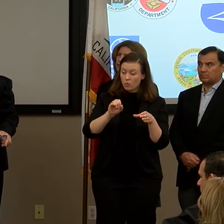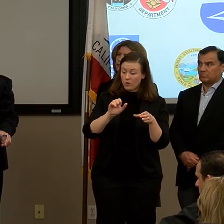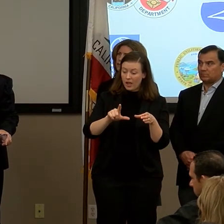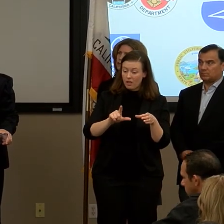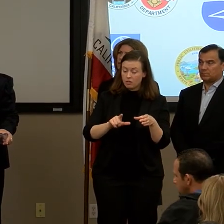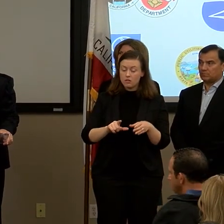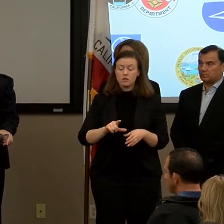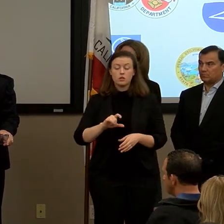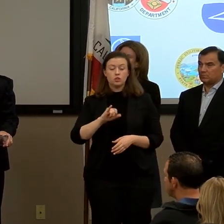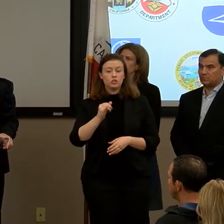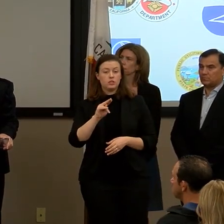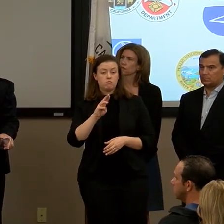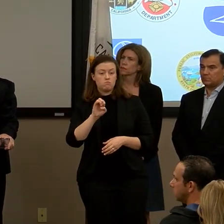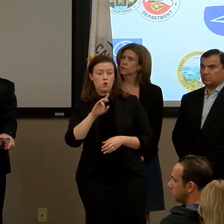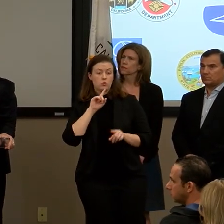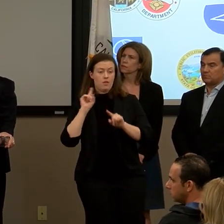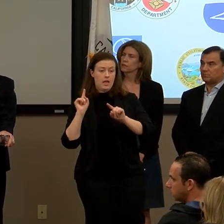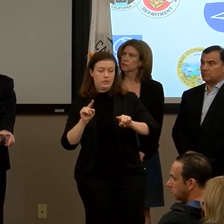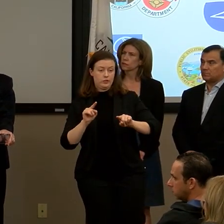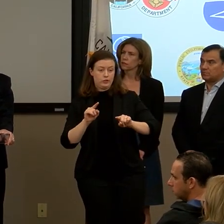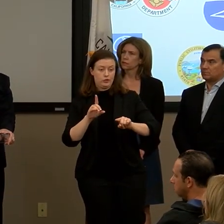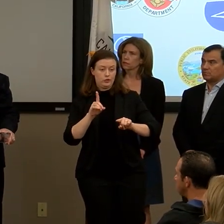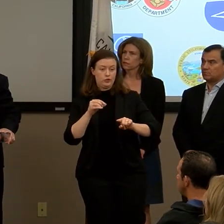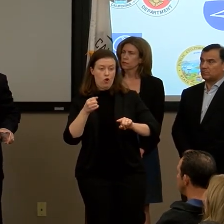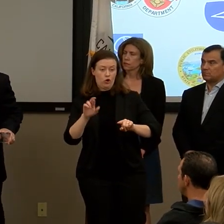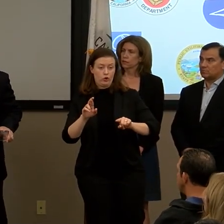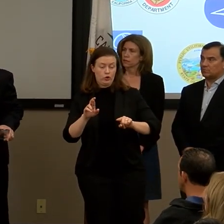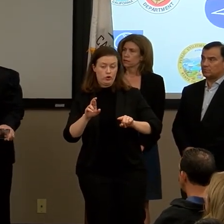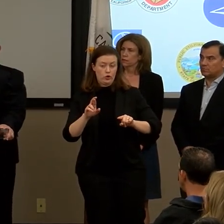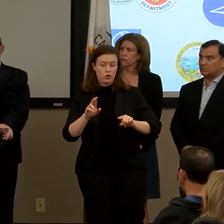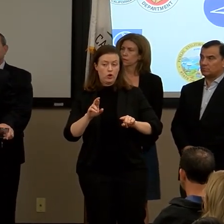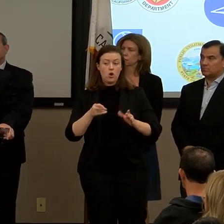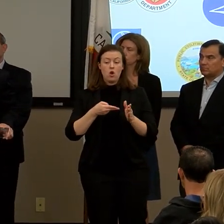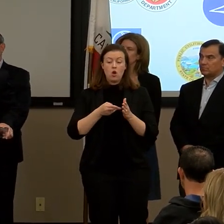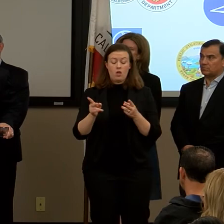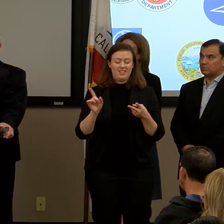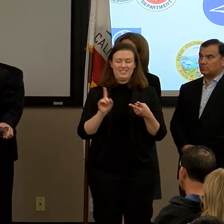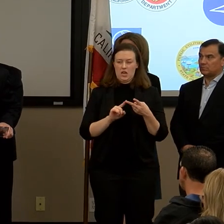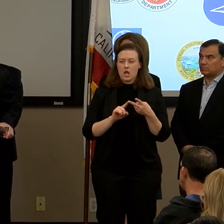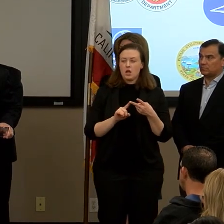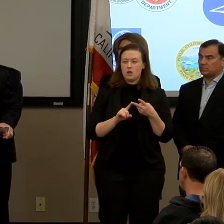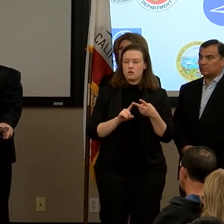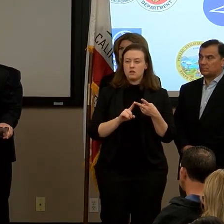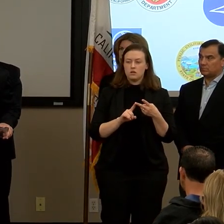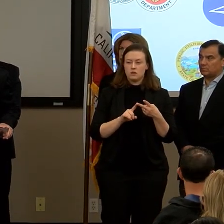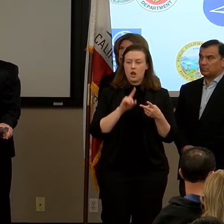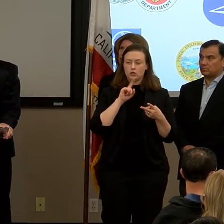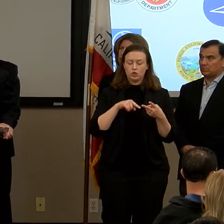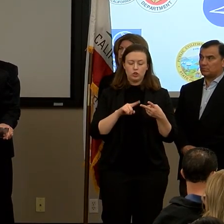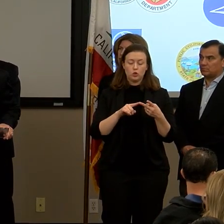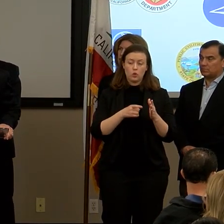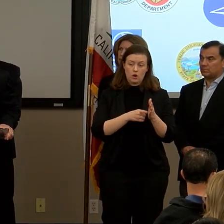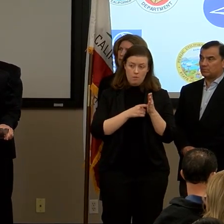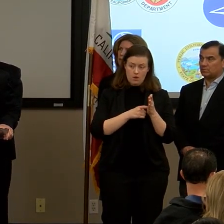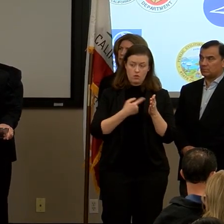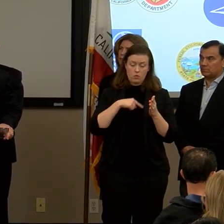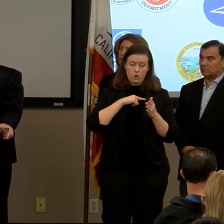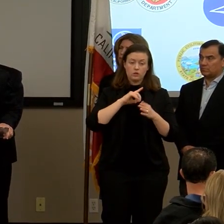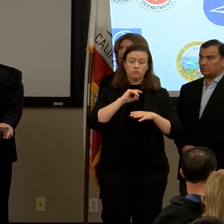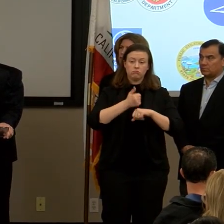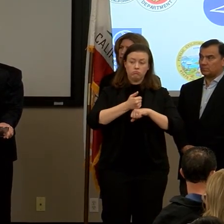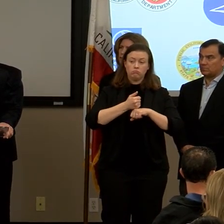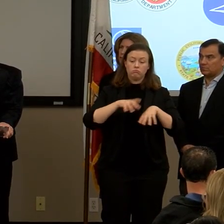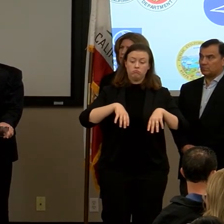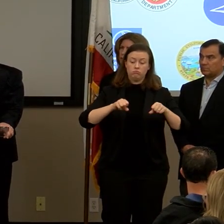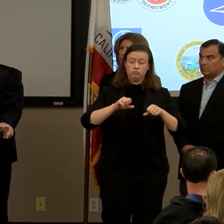Jason Marshall with the Department of Conservation, Dogger. I'll answer the second part first. The requirements that we are imposing